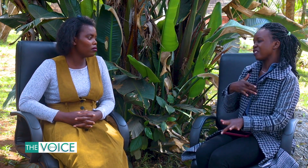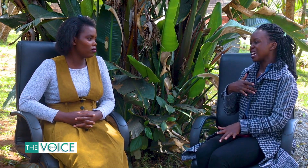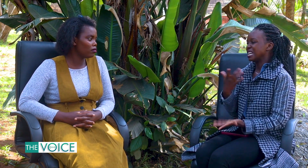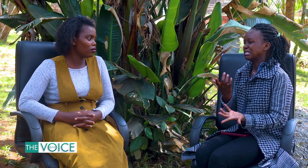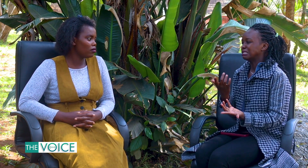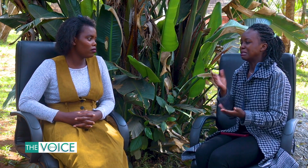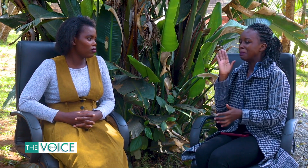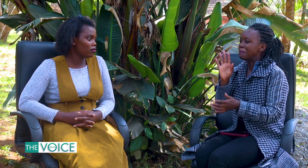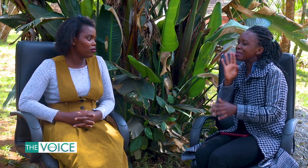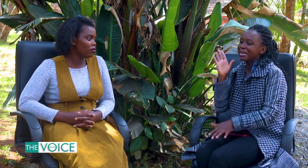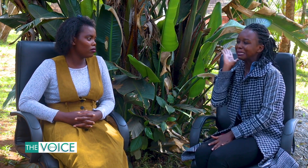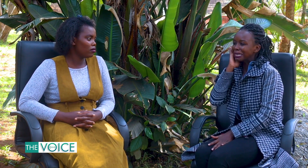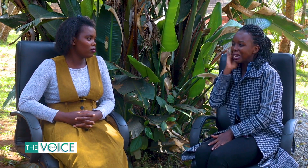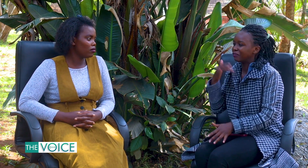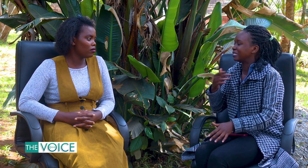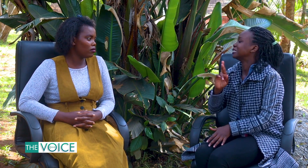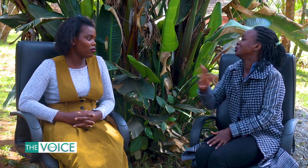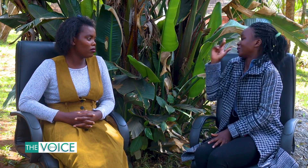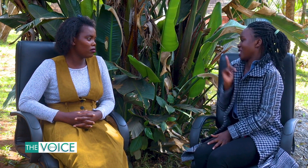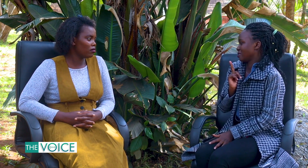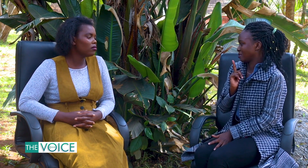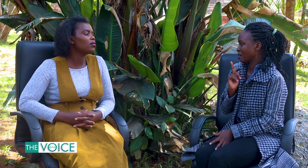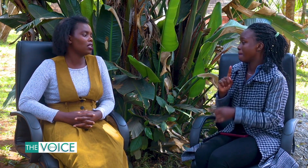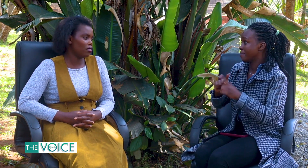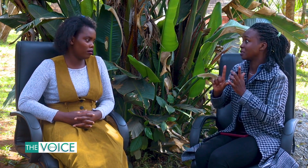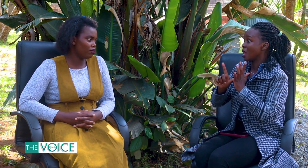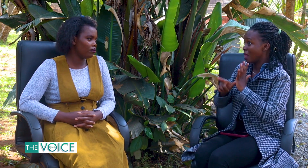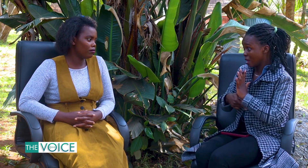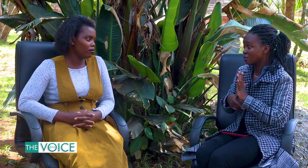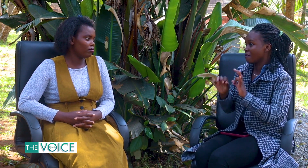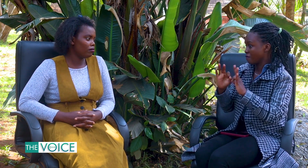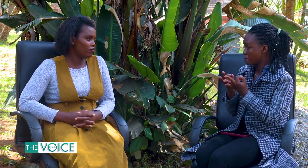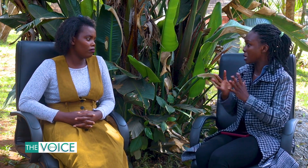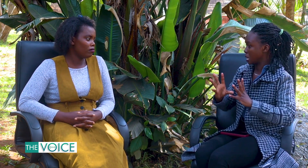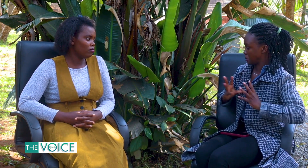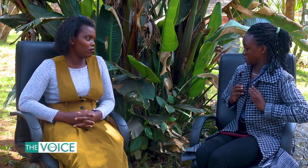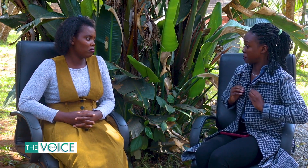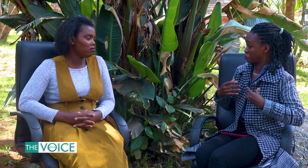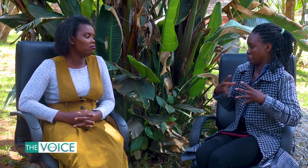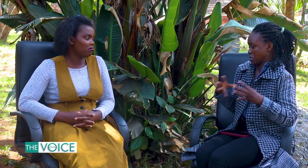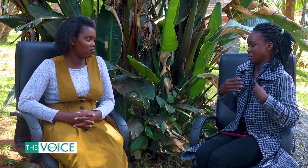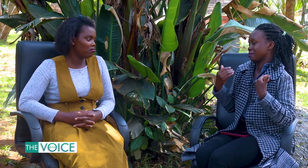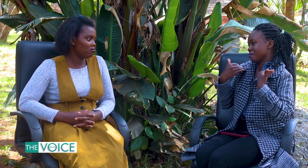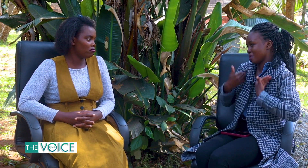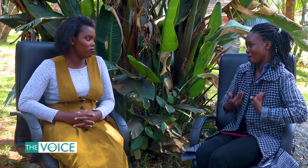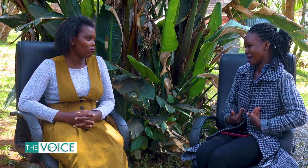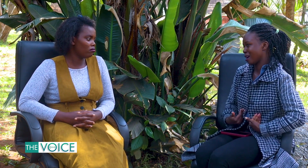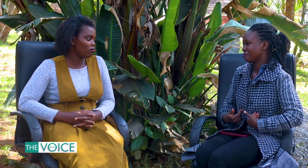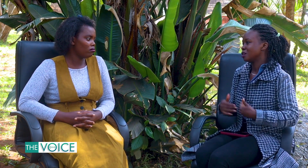all, because they felt like being okay is okay. And later, through my family acceptance, I was able to